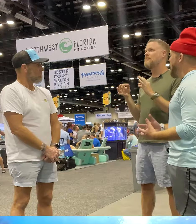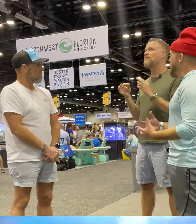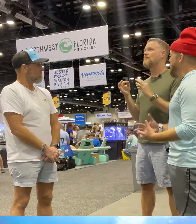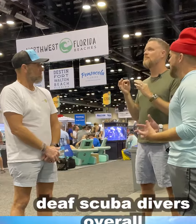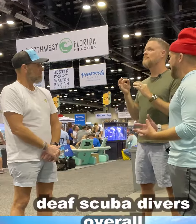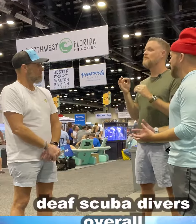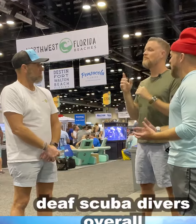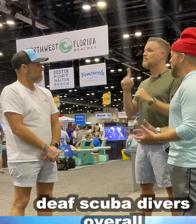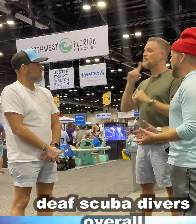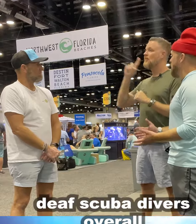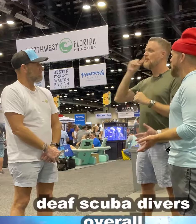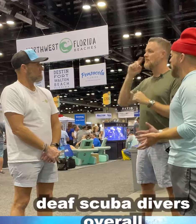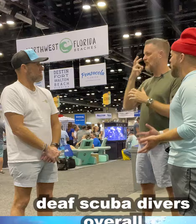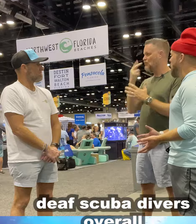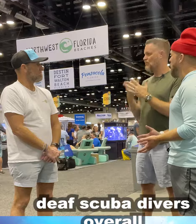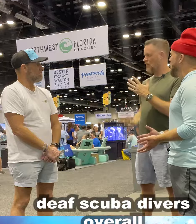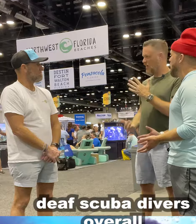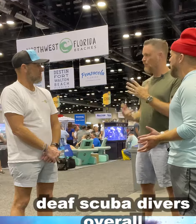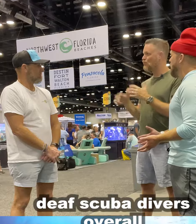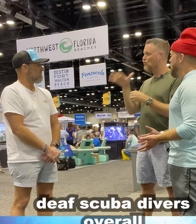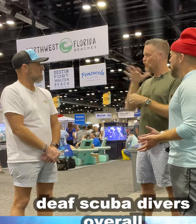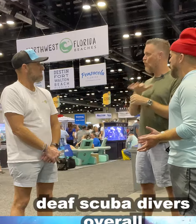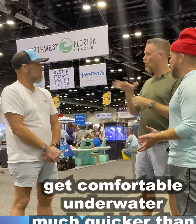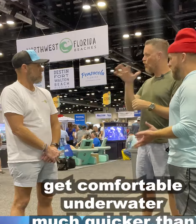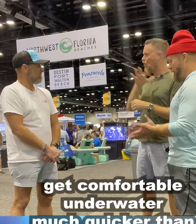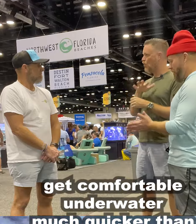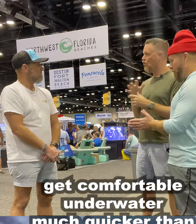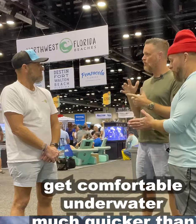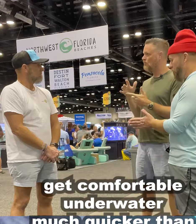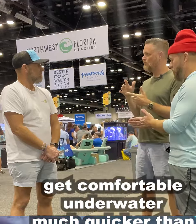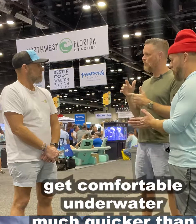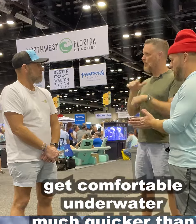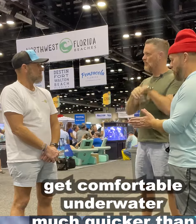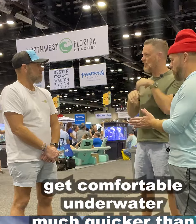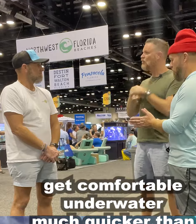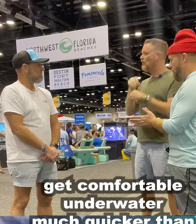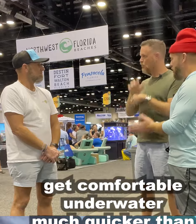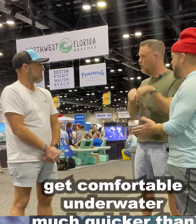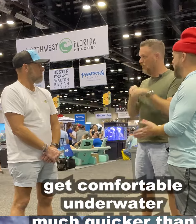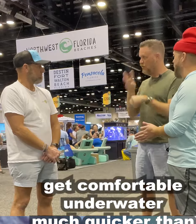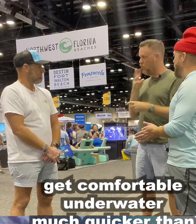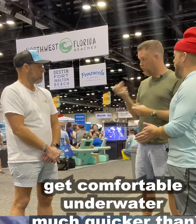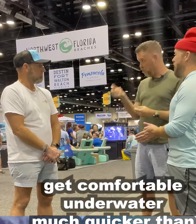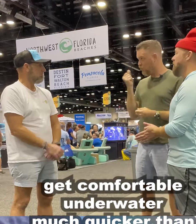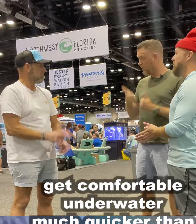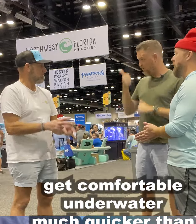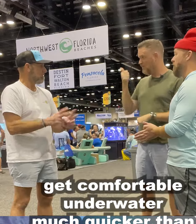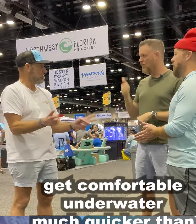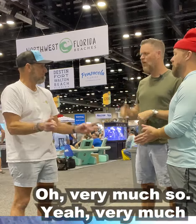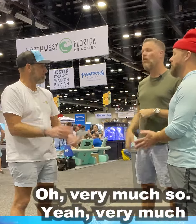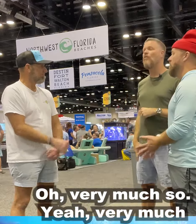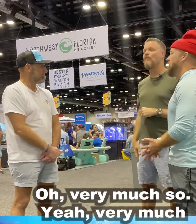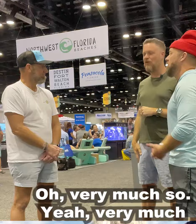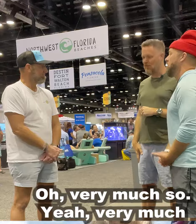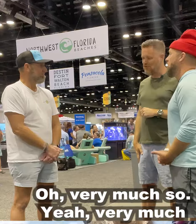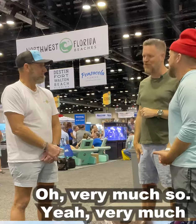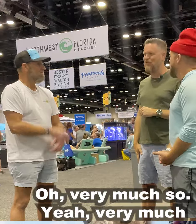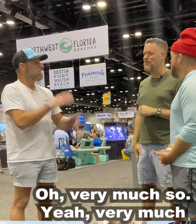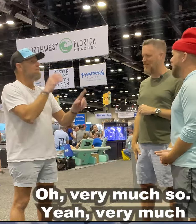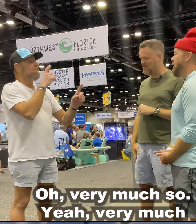that deaf scuba divers overall get comfortable underwater much quicker than everyone else. Oh, very much so. Yes,